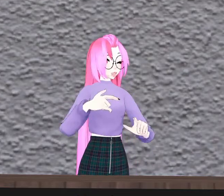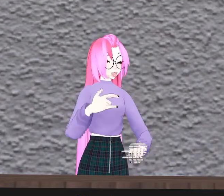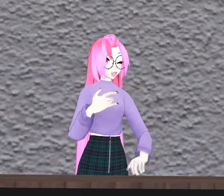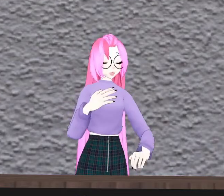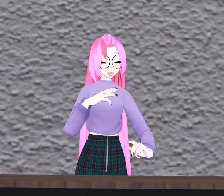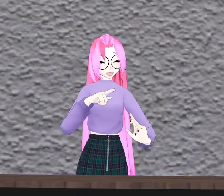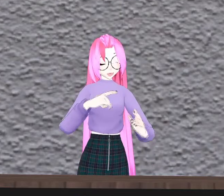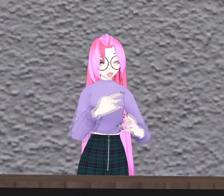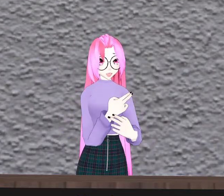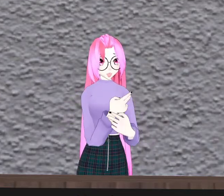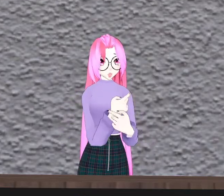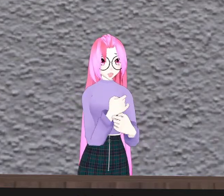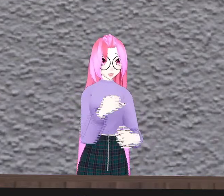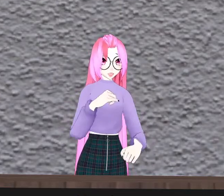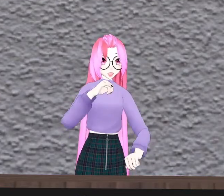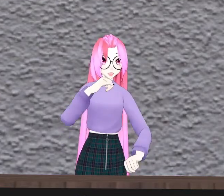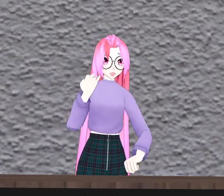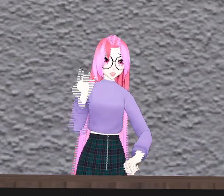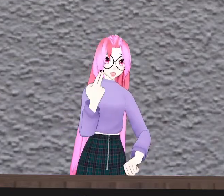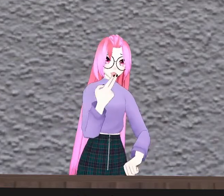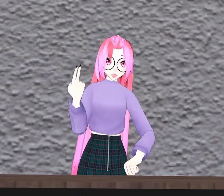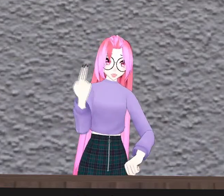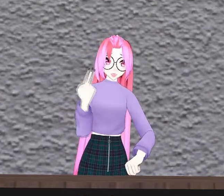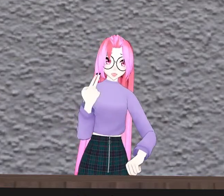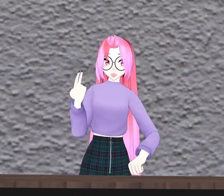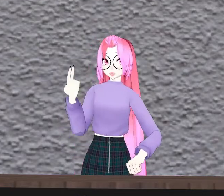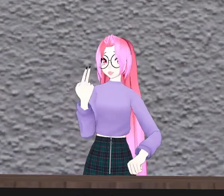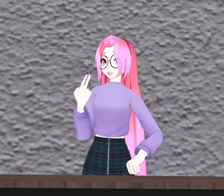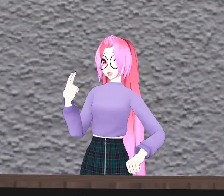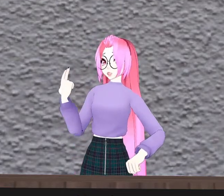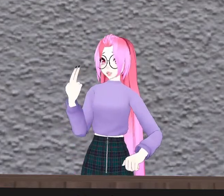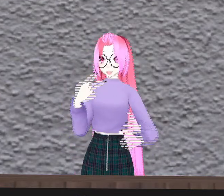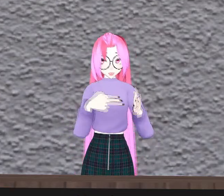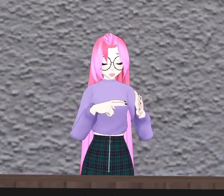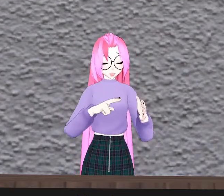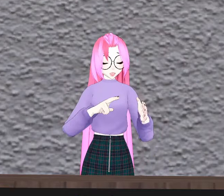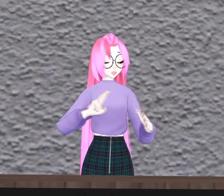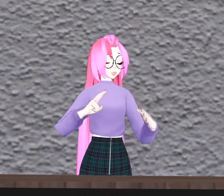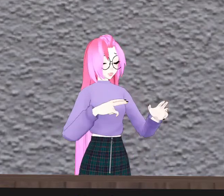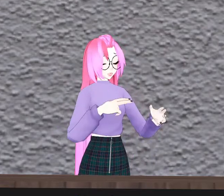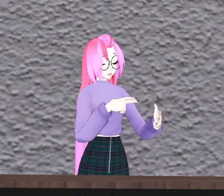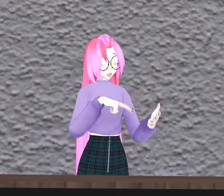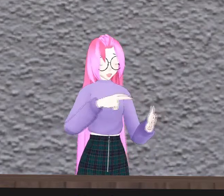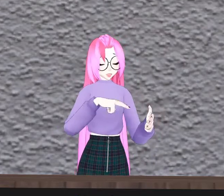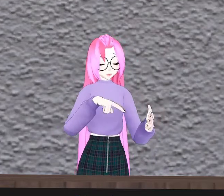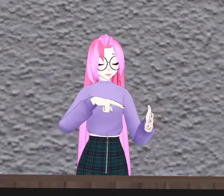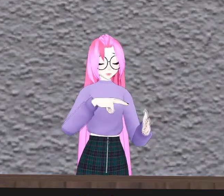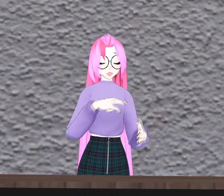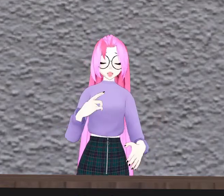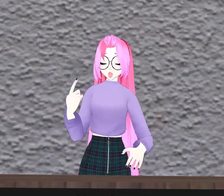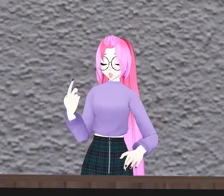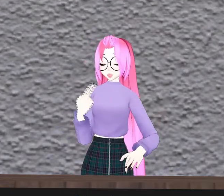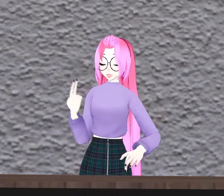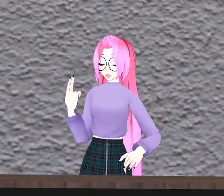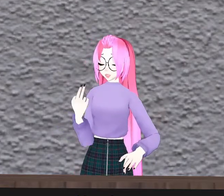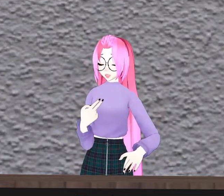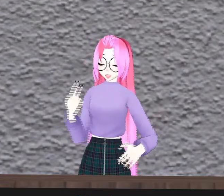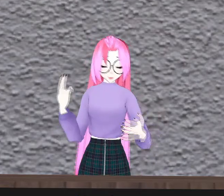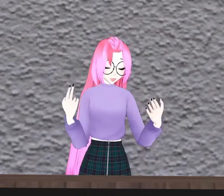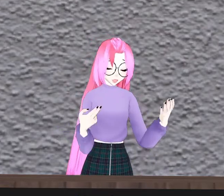from Austria, and his name sign is this, and it means dance in Austrian Sign Language. And I